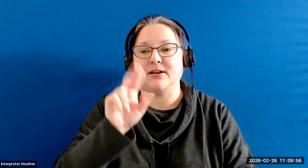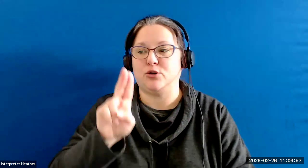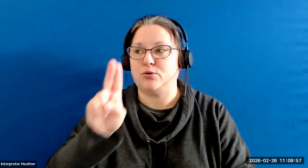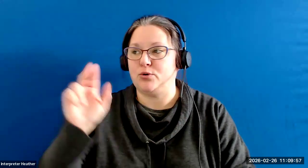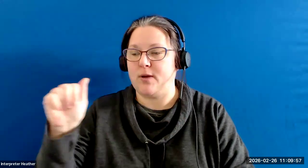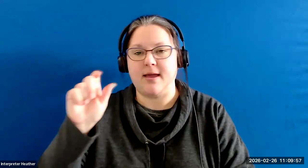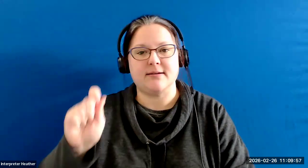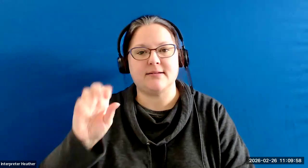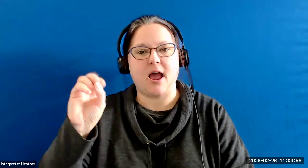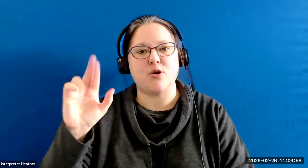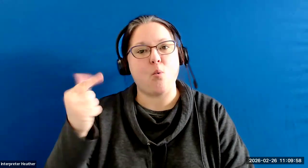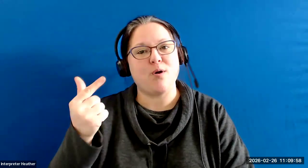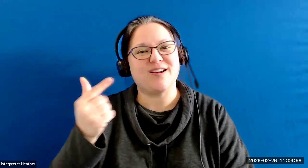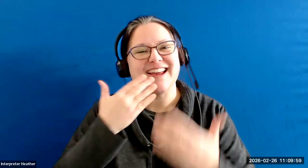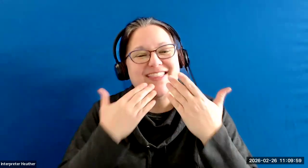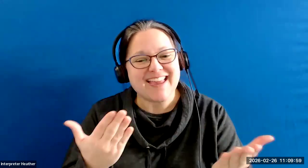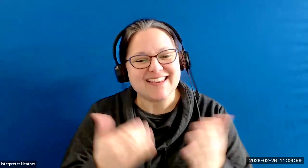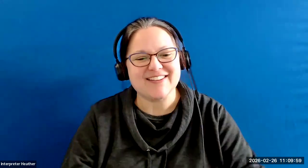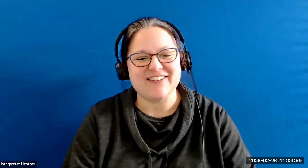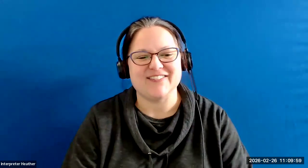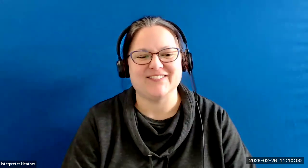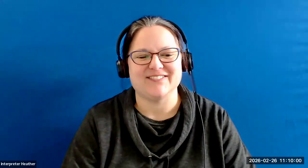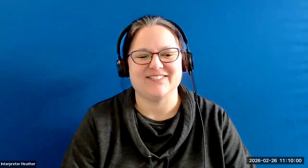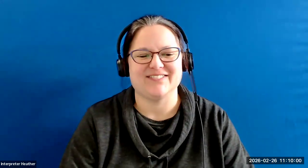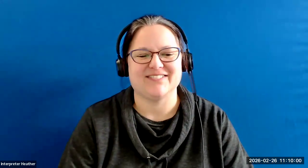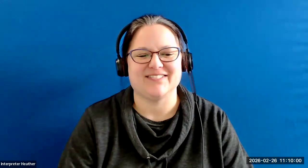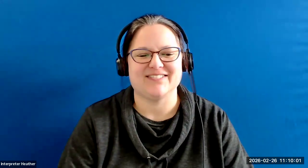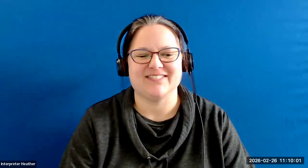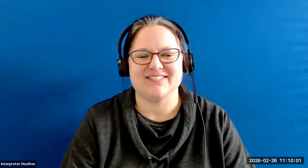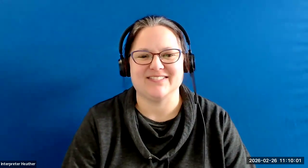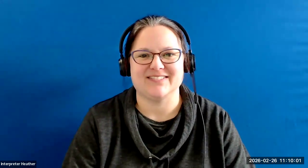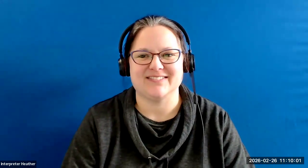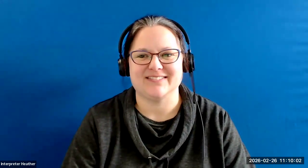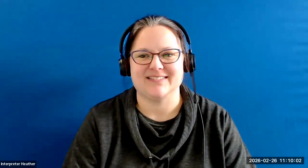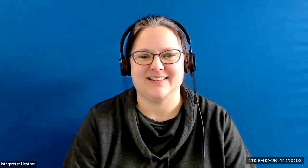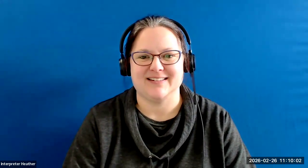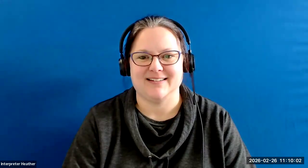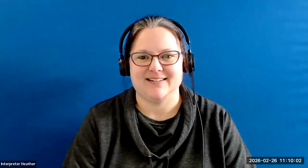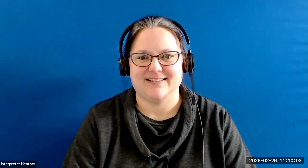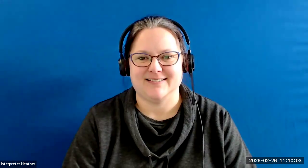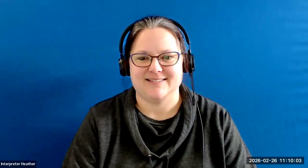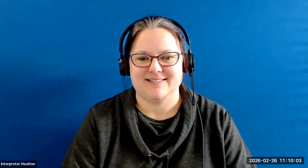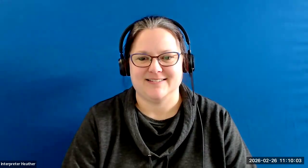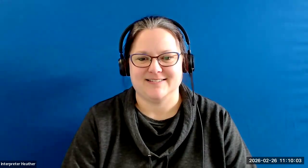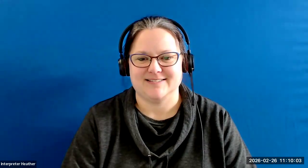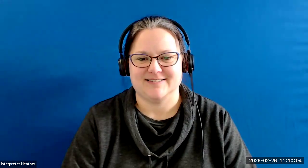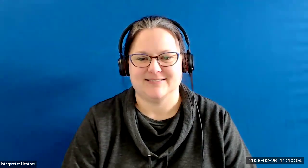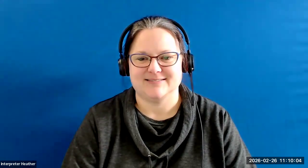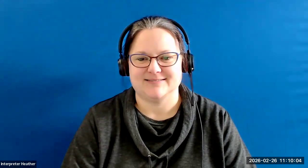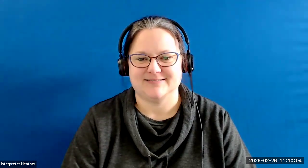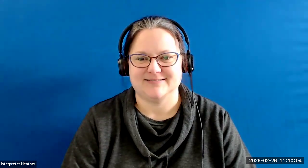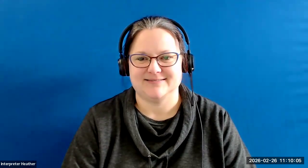accessibility@uua.org. Thanks so much. Thank you, Gretchen. Thanks, Ronnie. Thank you,